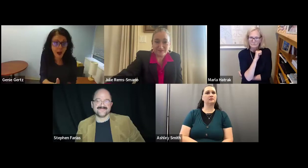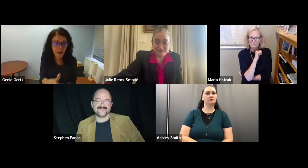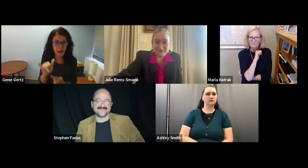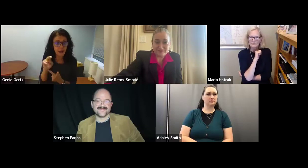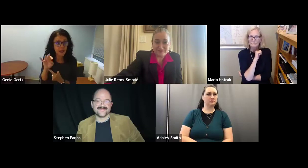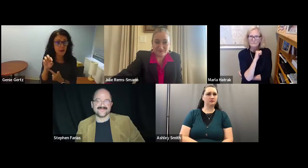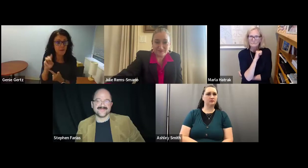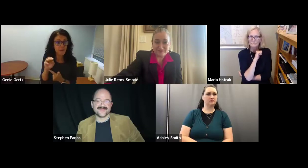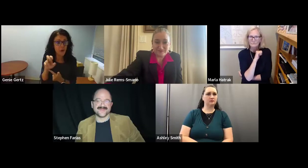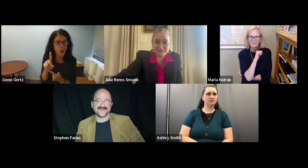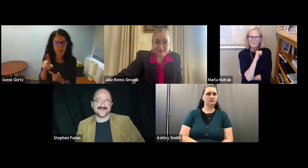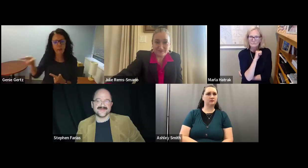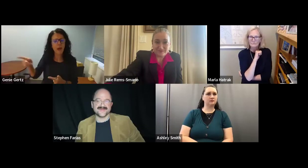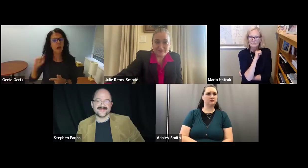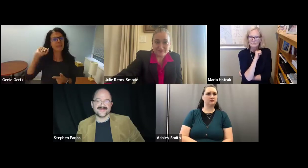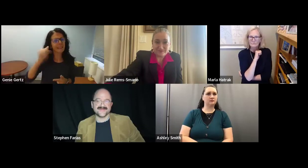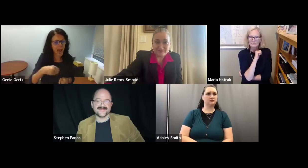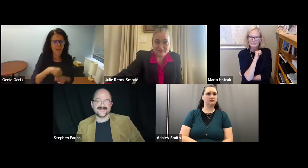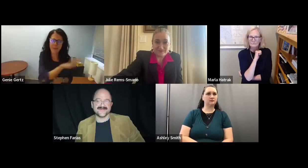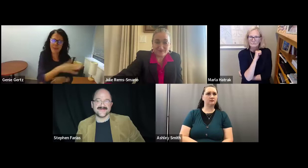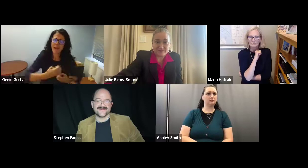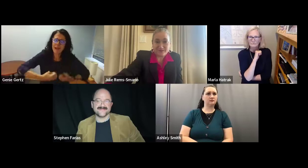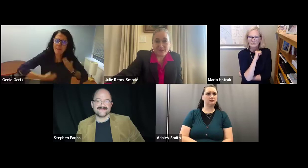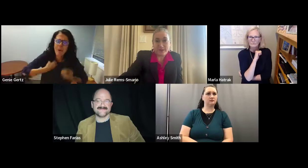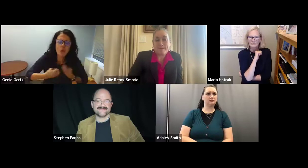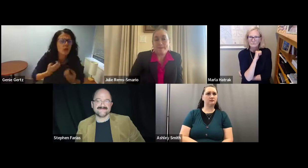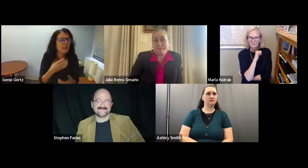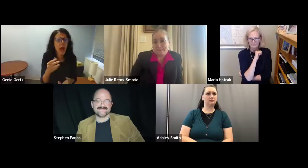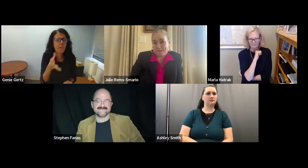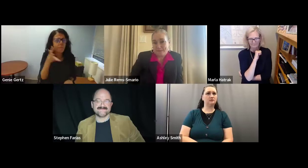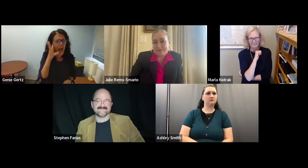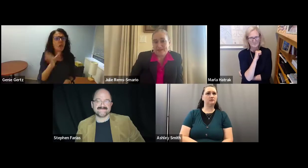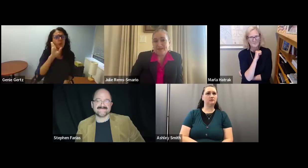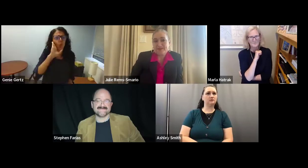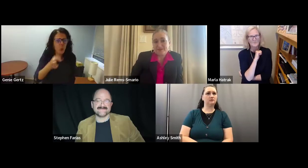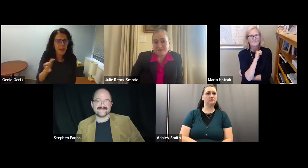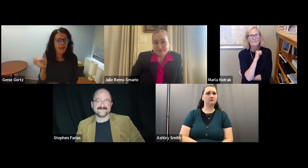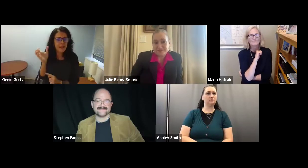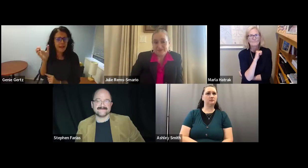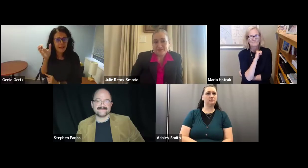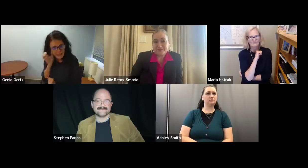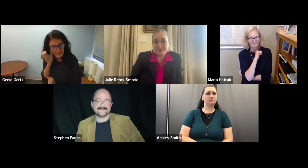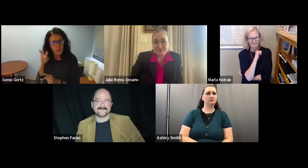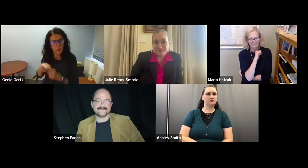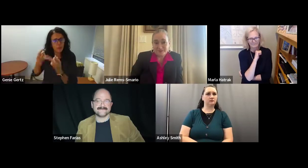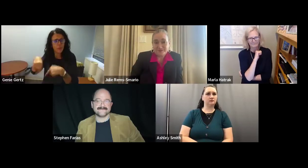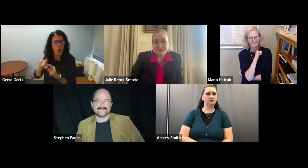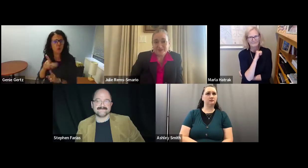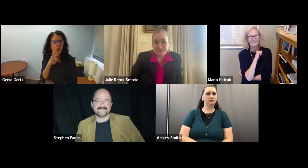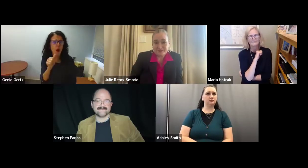right? So they are not informed. And, they